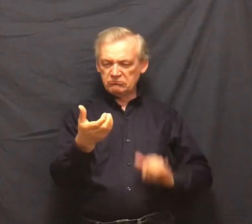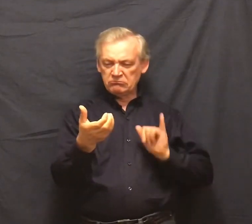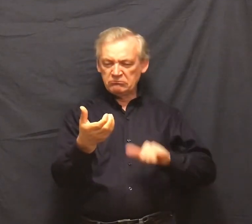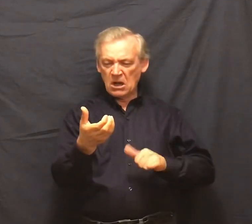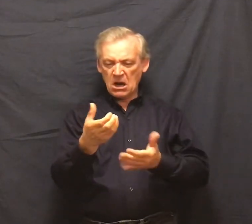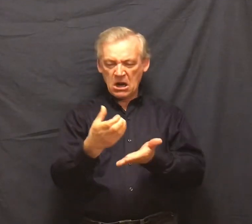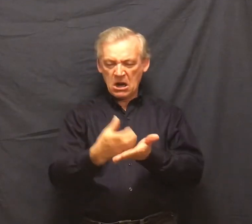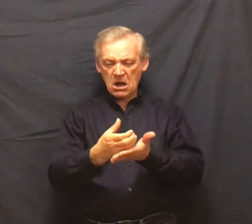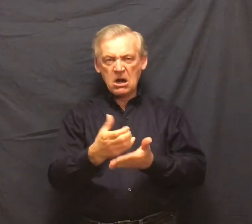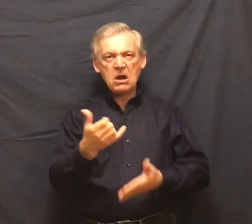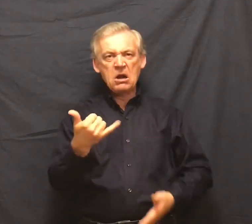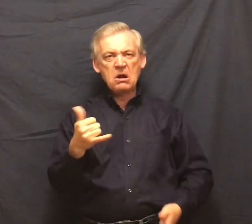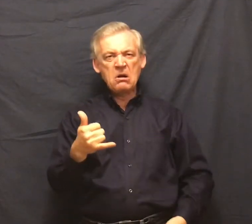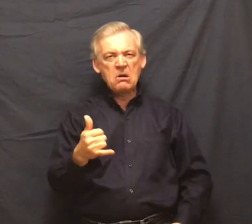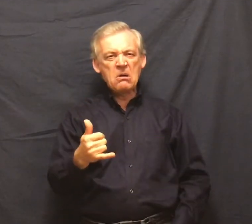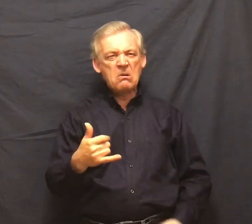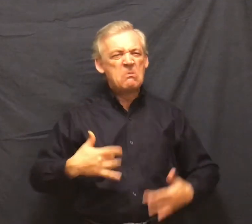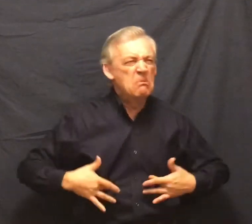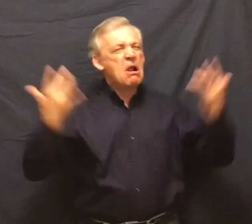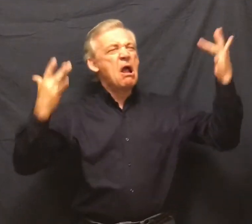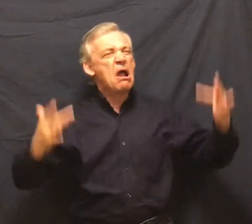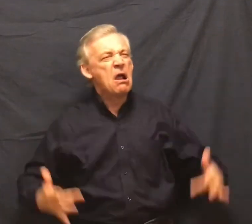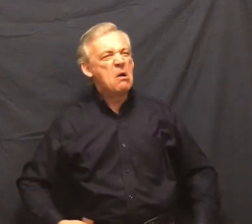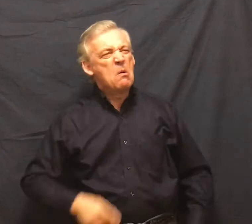"I don't know," said the old man.